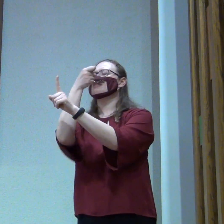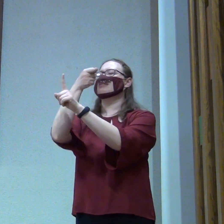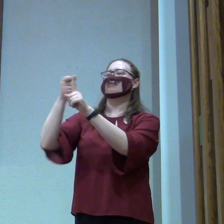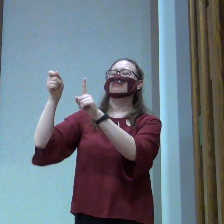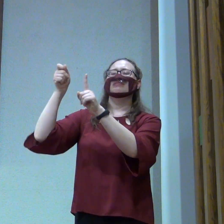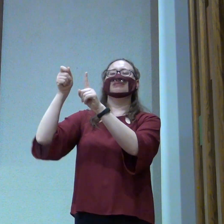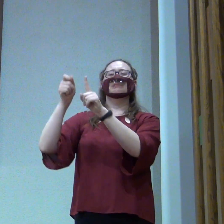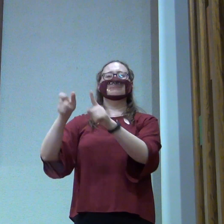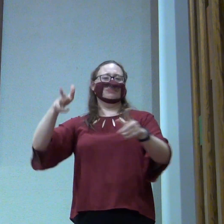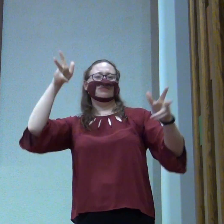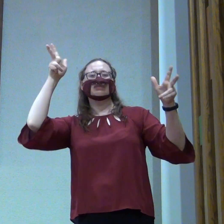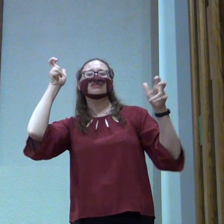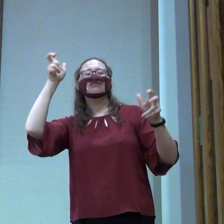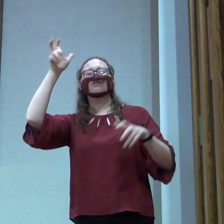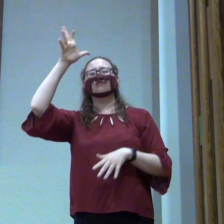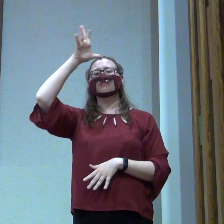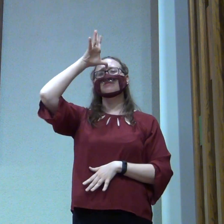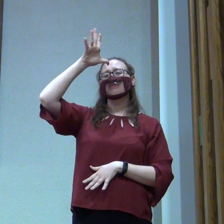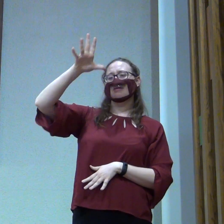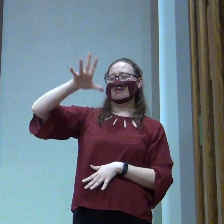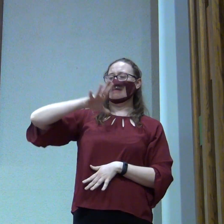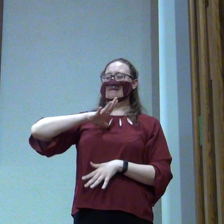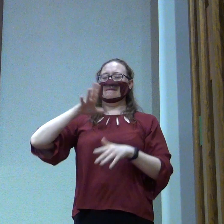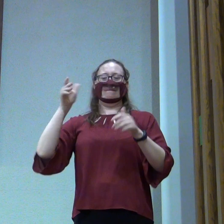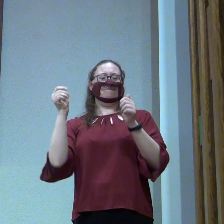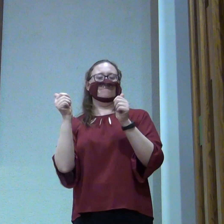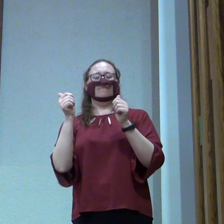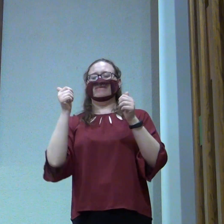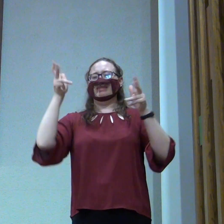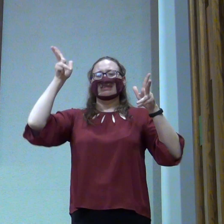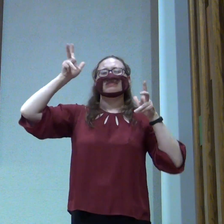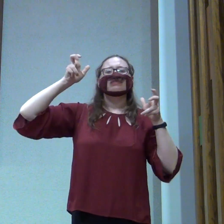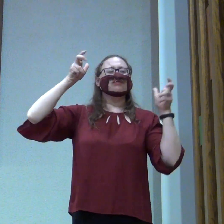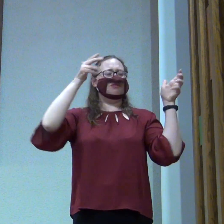evil men on an evil purpose,